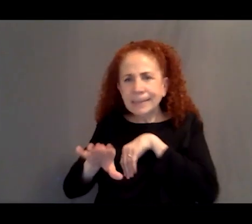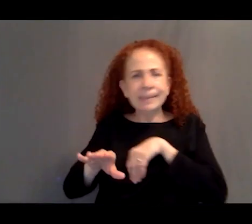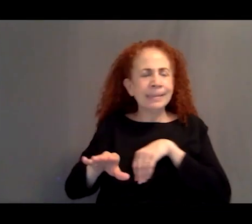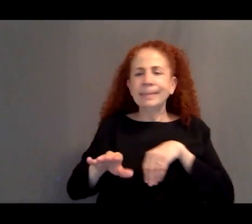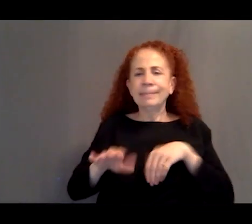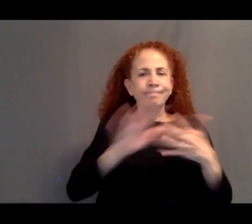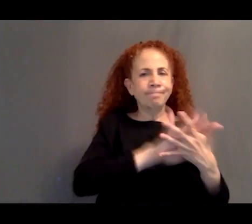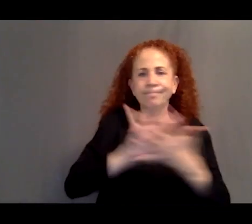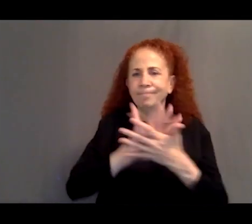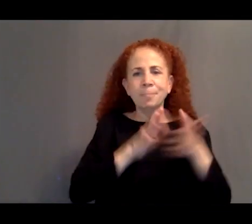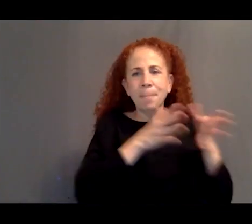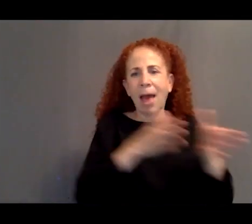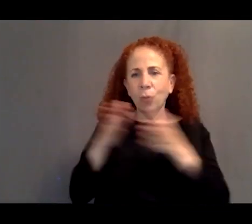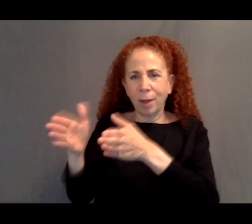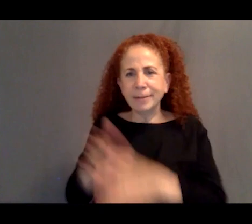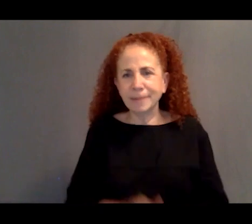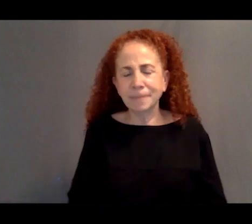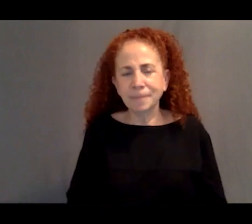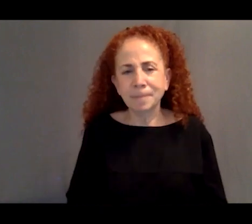uneasy pathways.